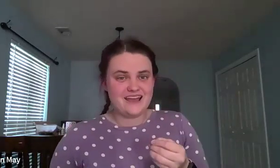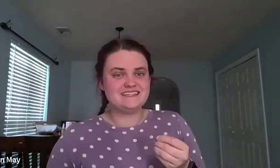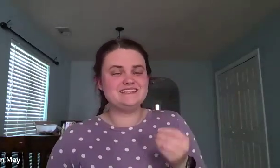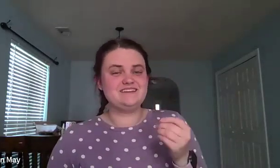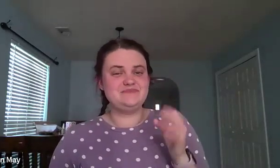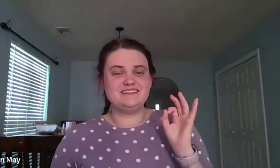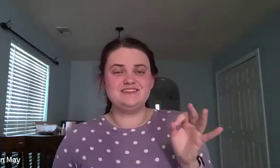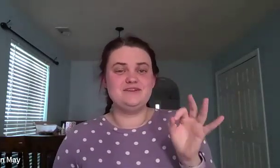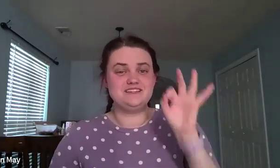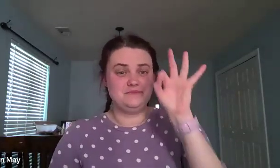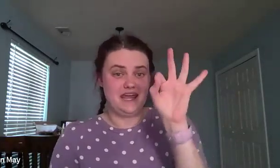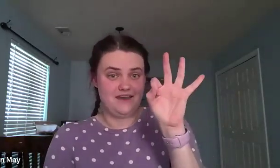is going to be, it's going to be an F